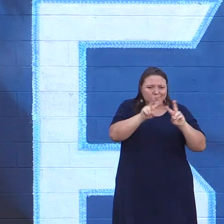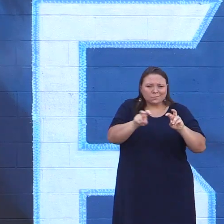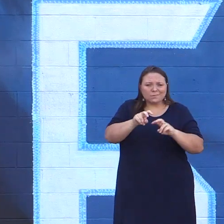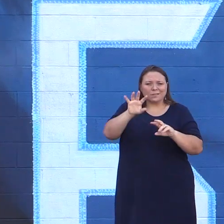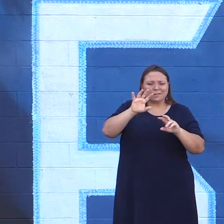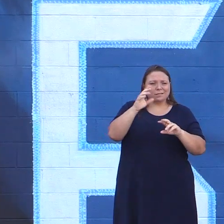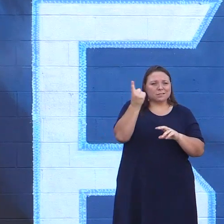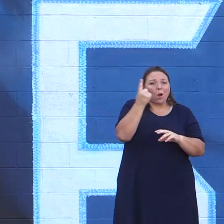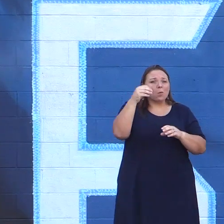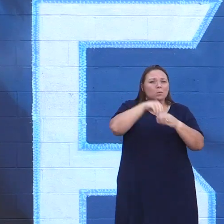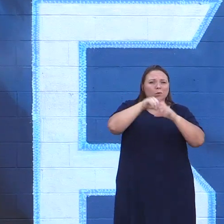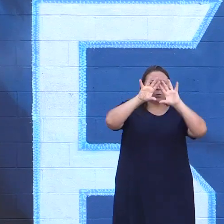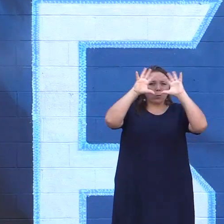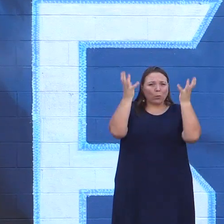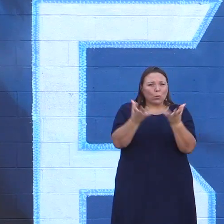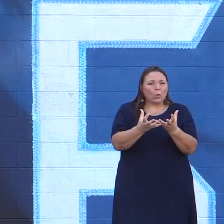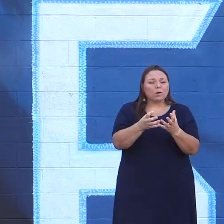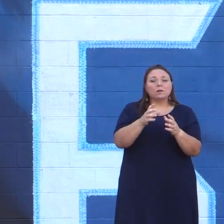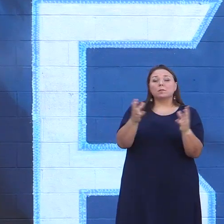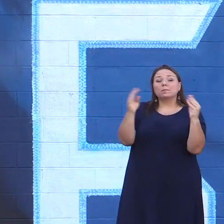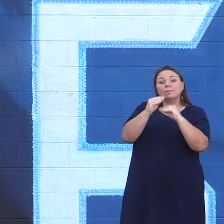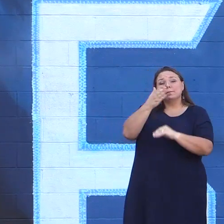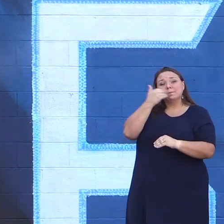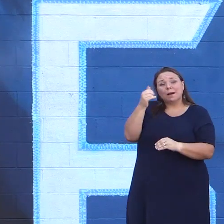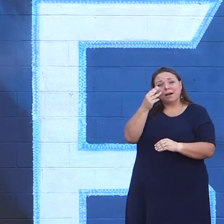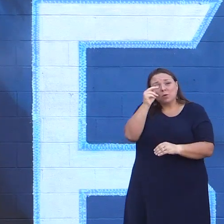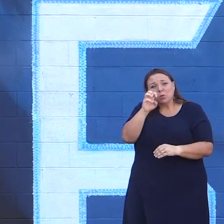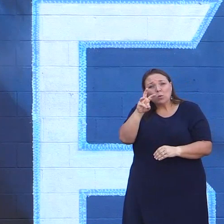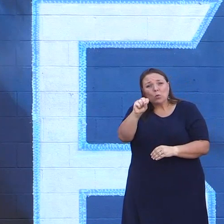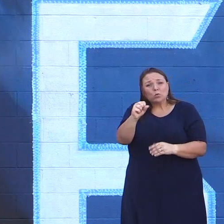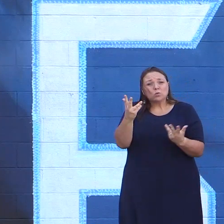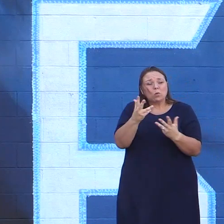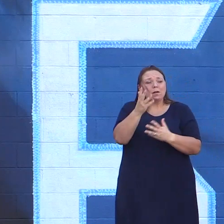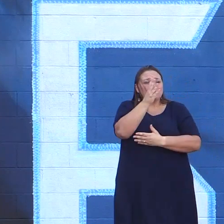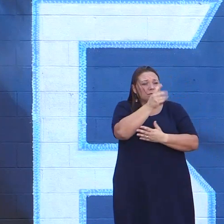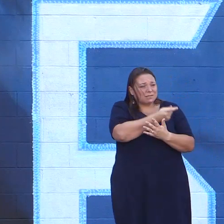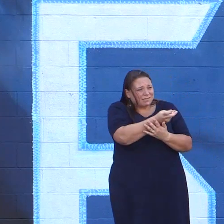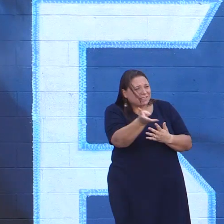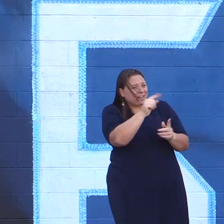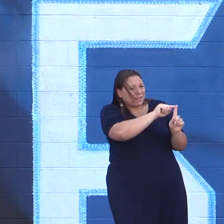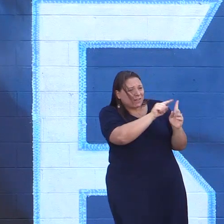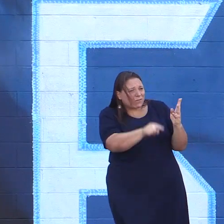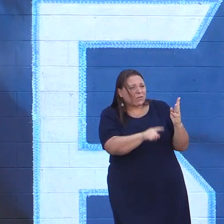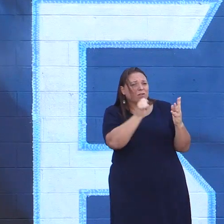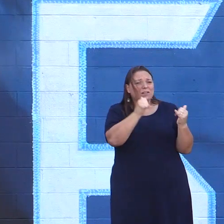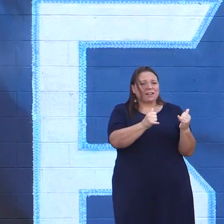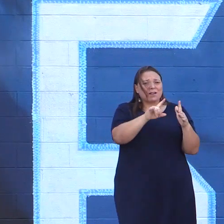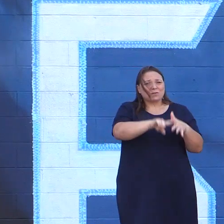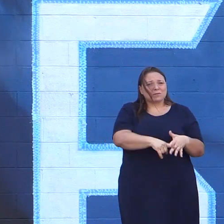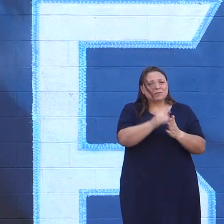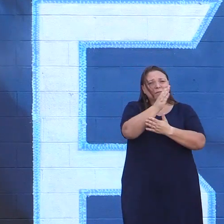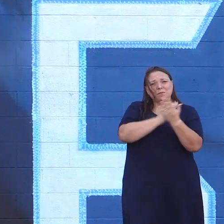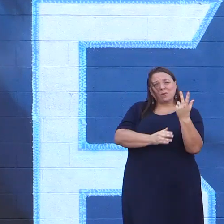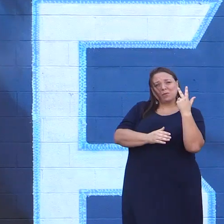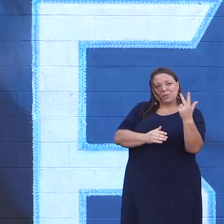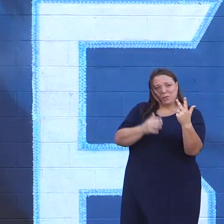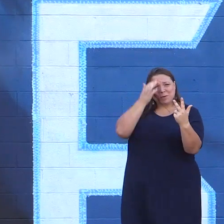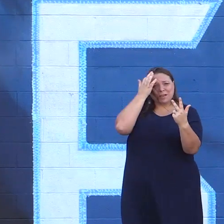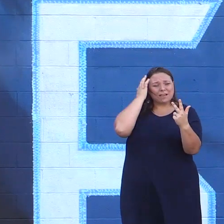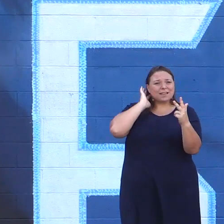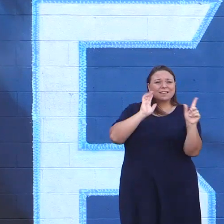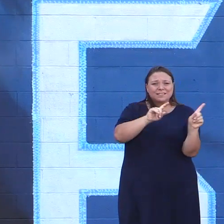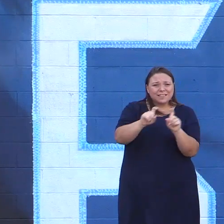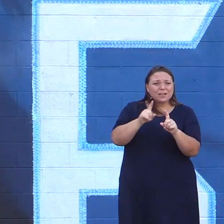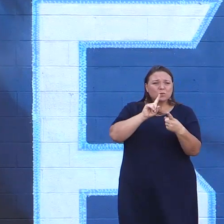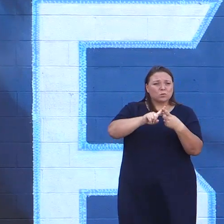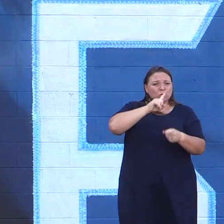world. The even better news is that several vaccine candidates are now enrolling in phase 3 trials to